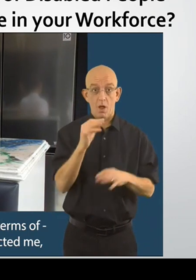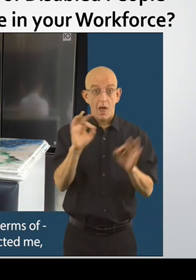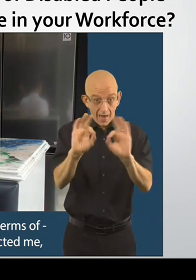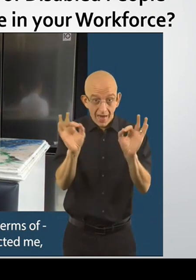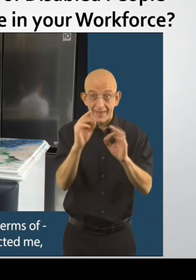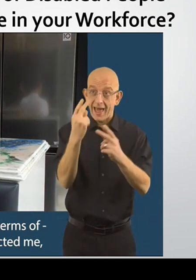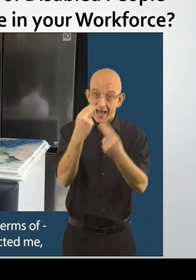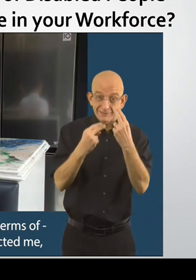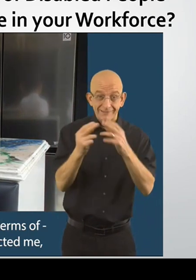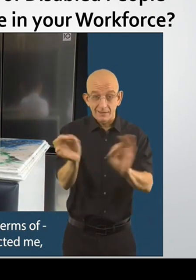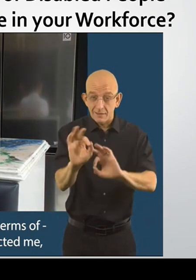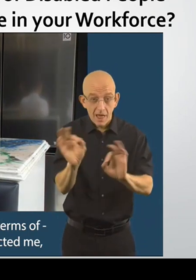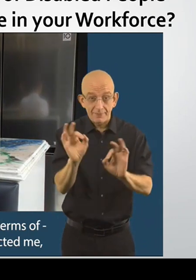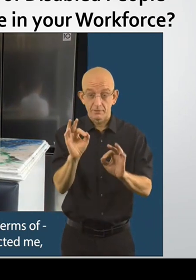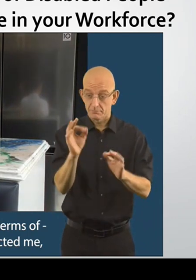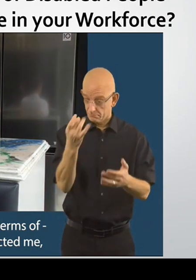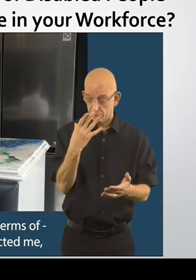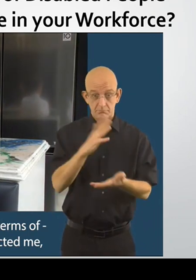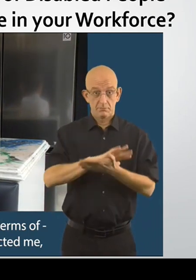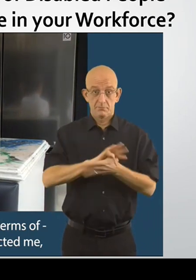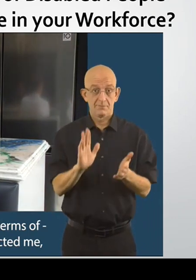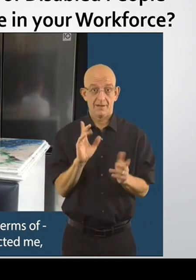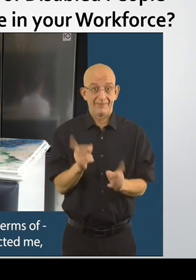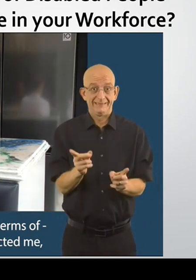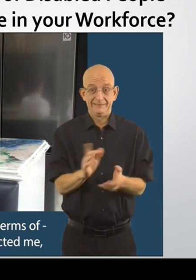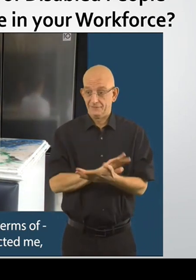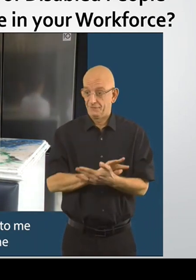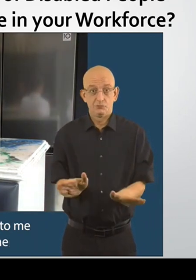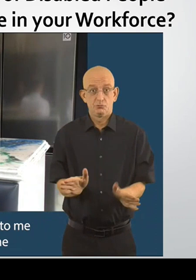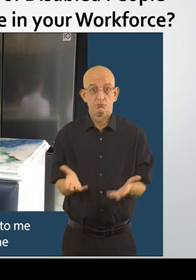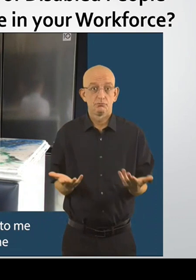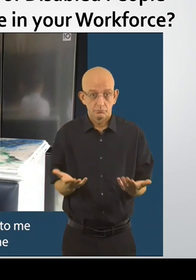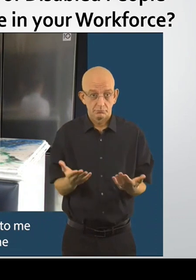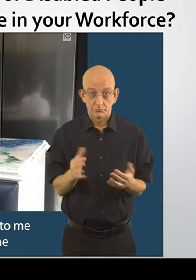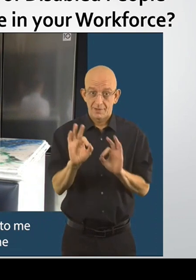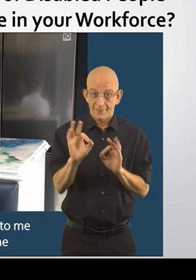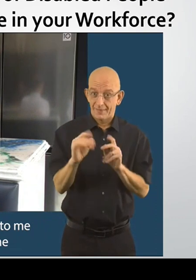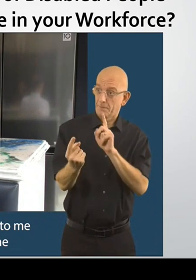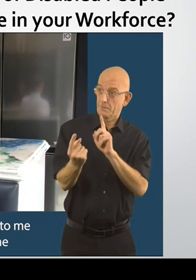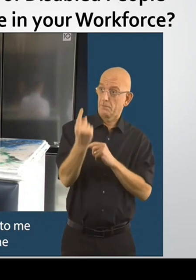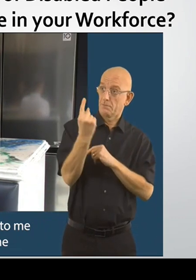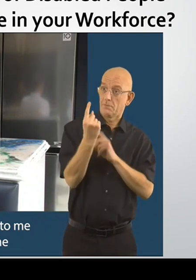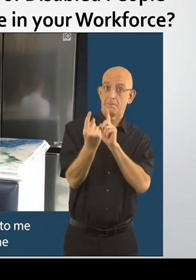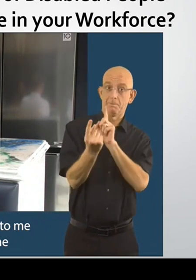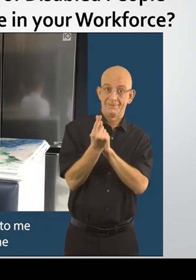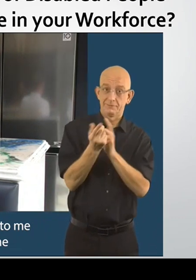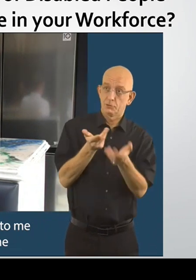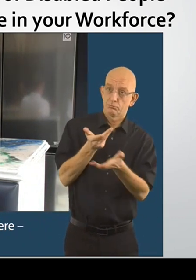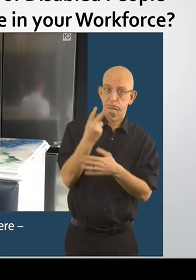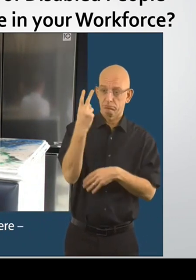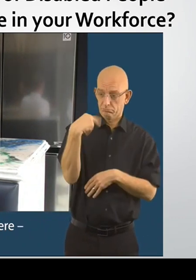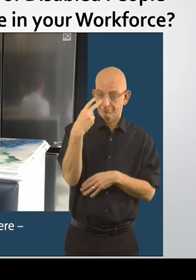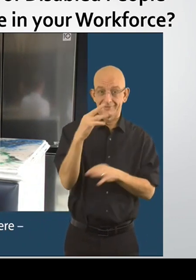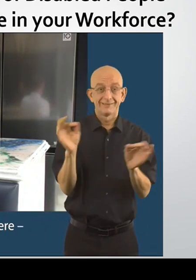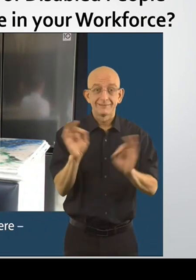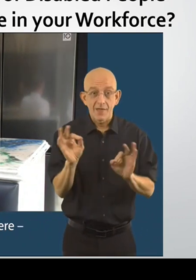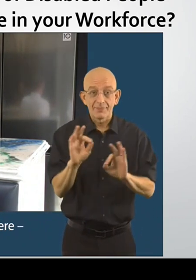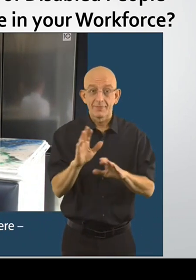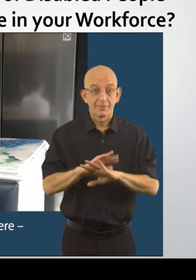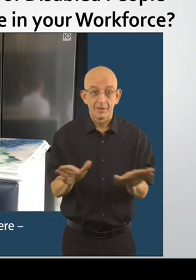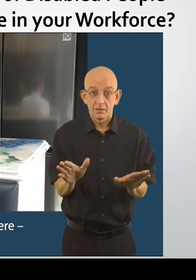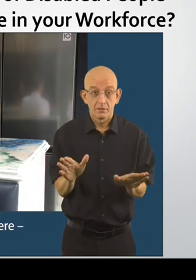rejected me in terms of, without doing any assessment, rejecting me, without coming and even speaking to me or looking at me or meeting me or seeing